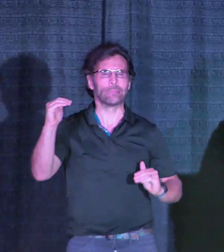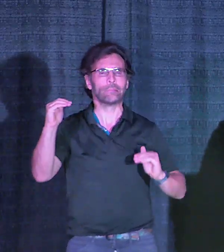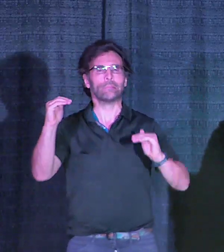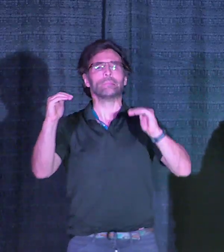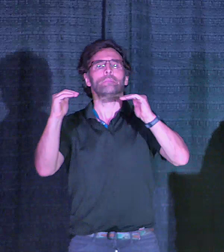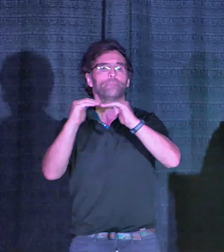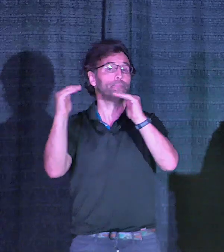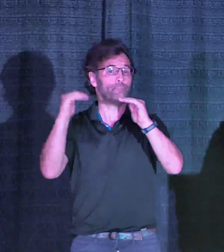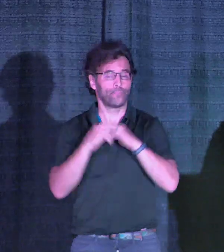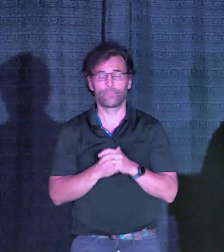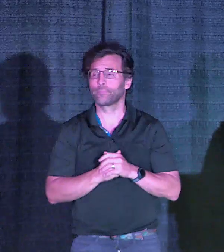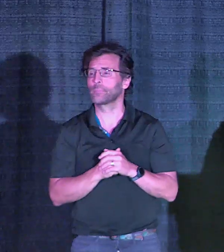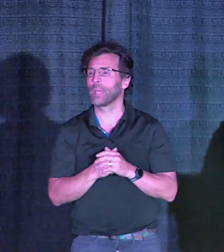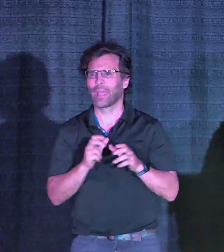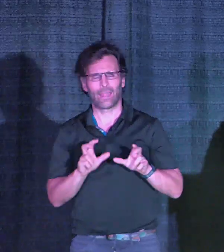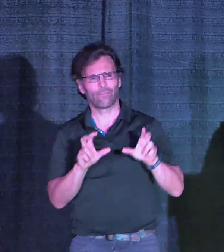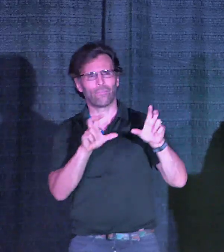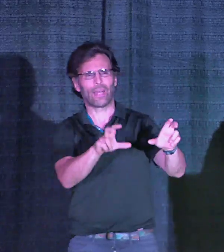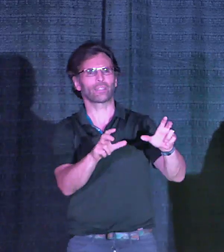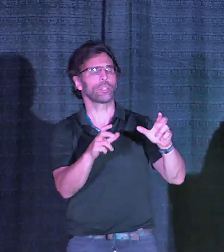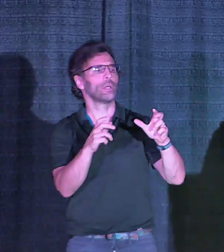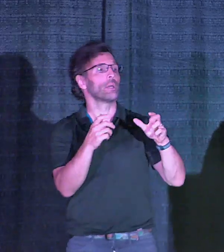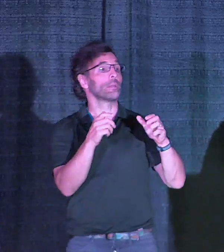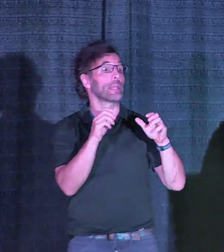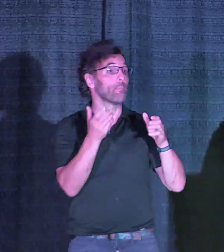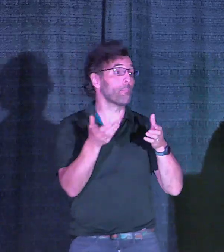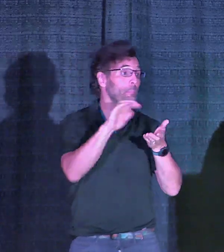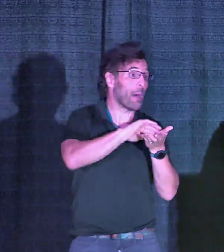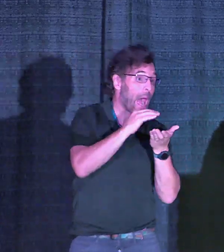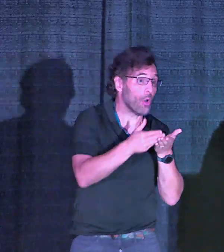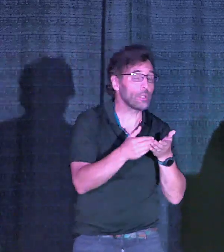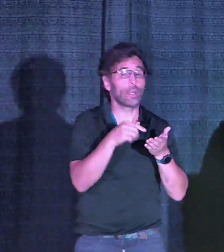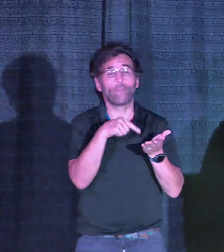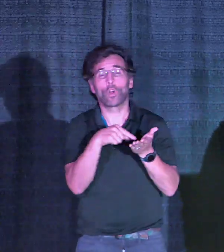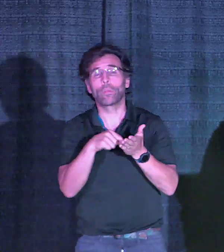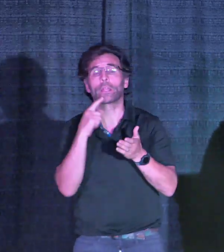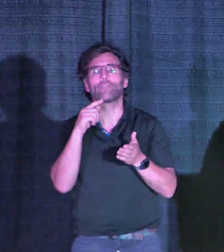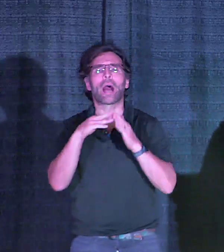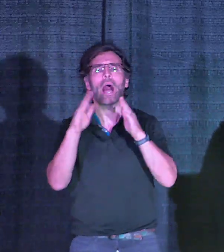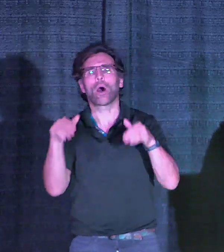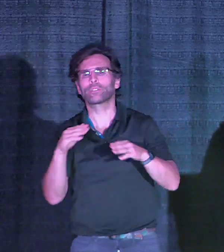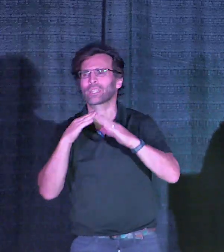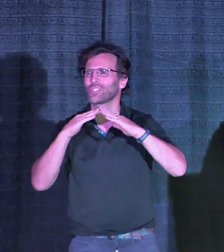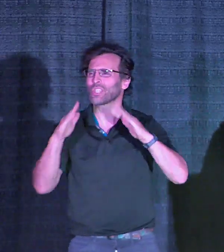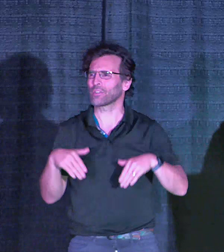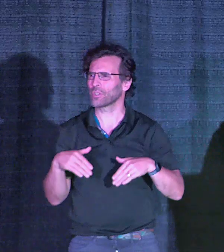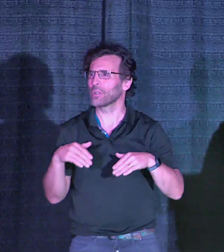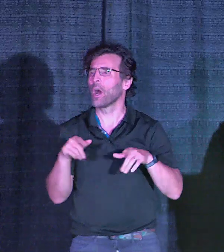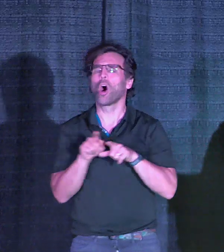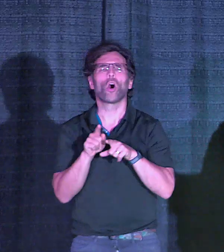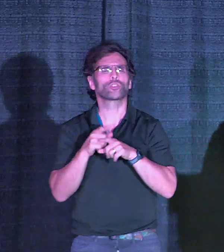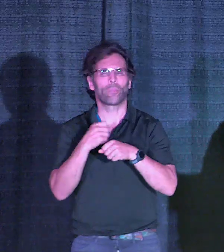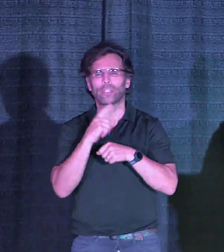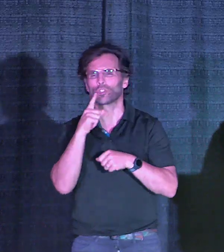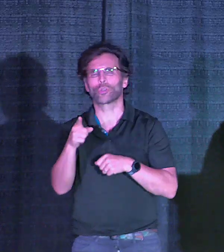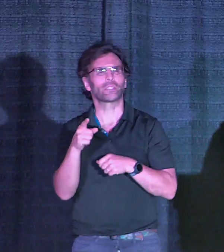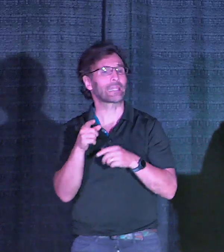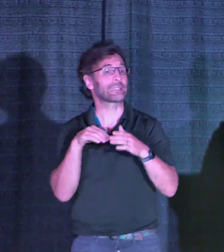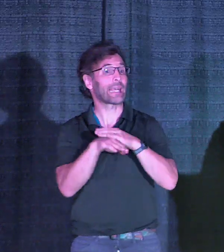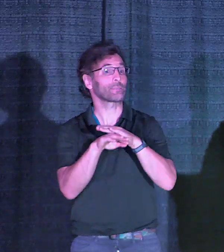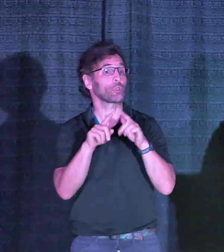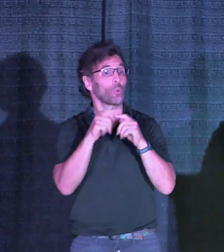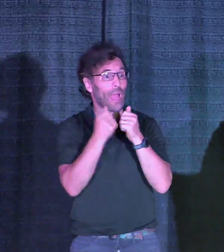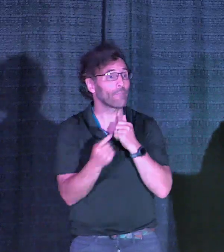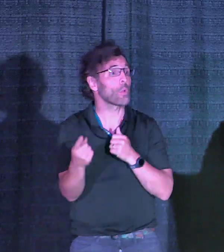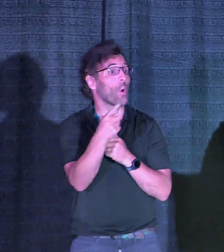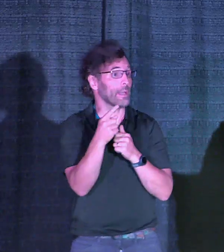on increasing the amount and affordability of housing and shelter, as well as making sure housing is accessible to everyone.